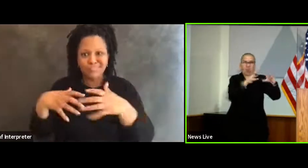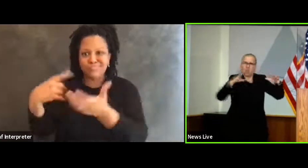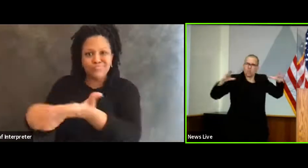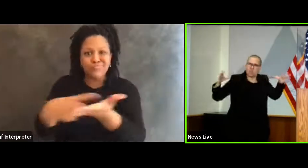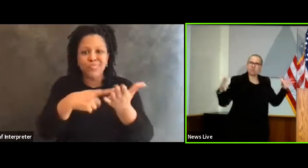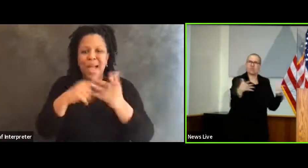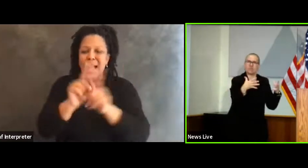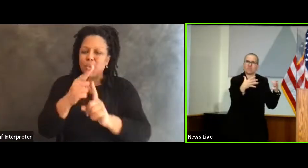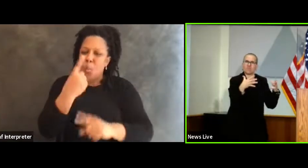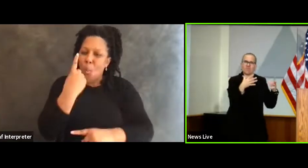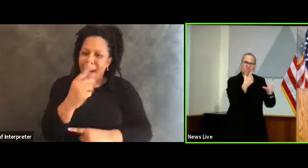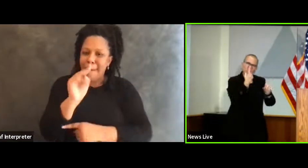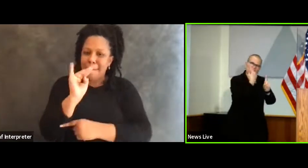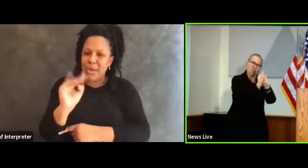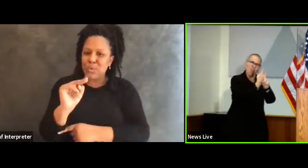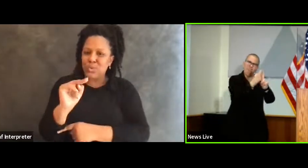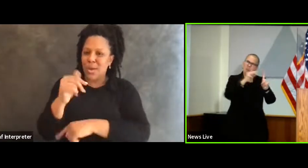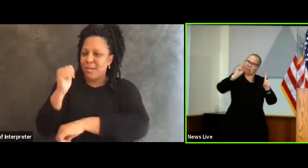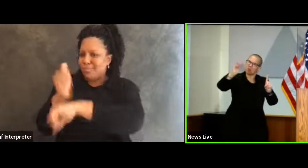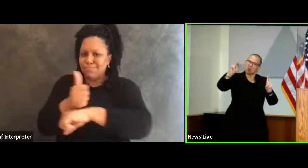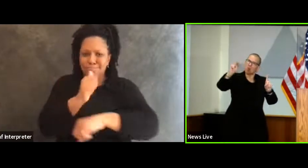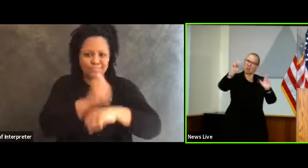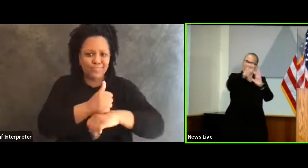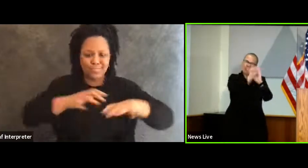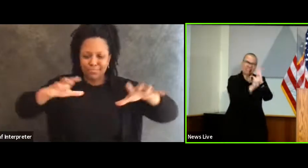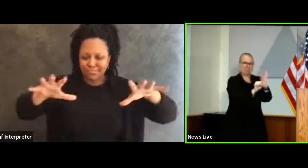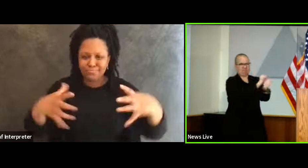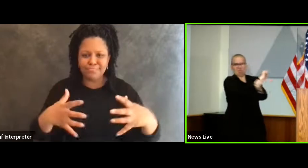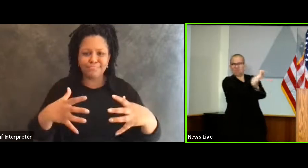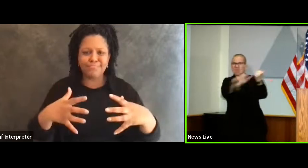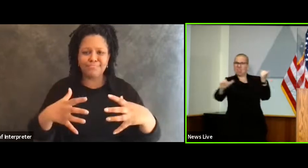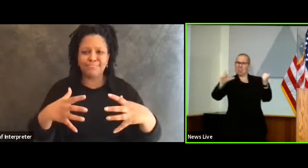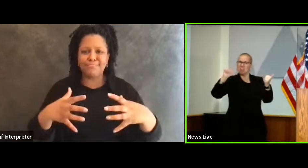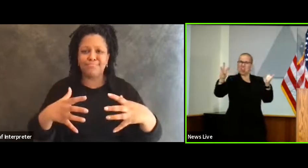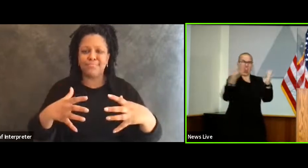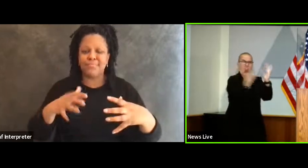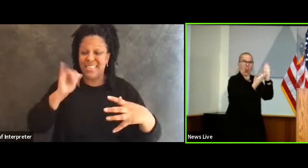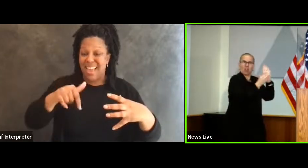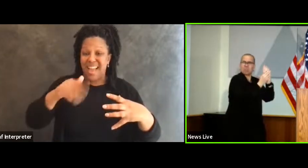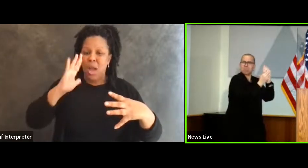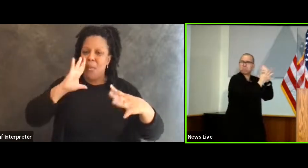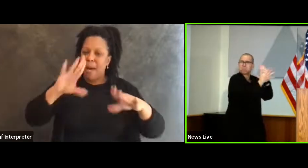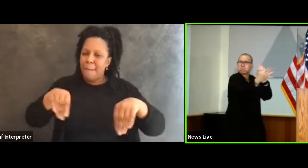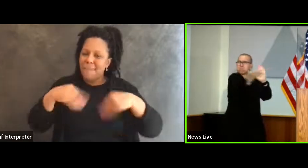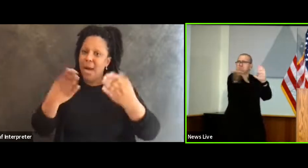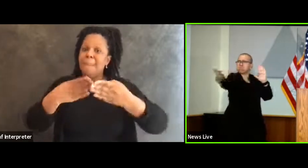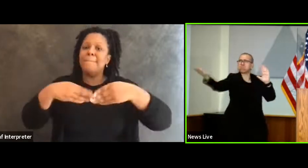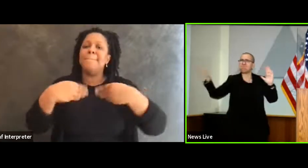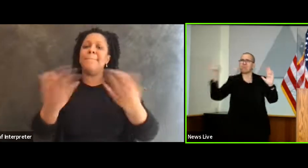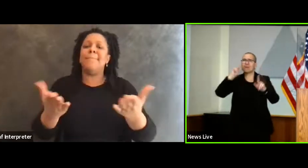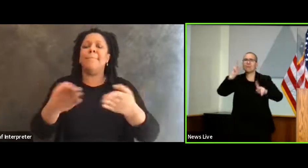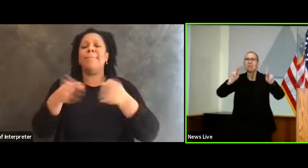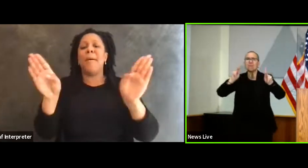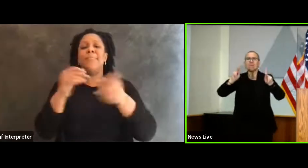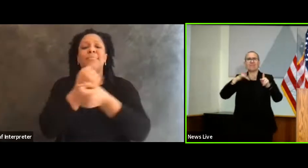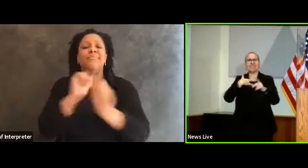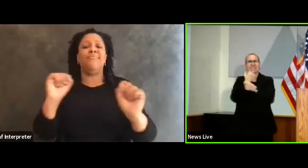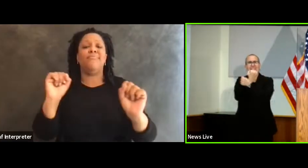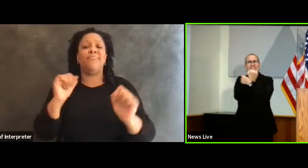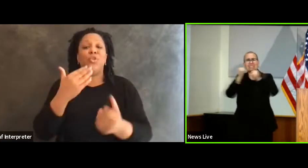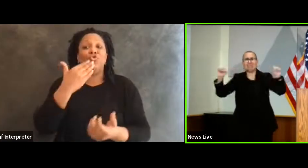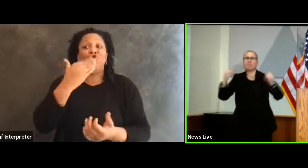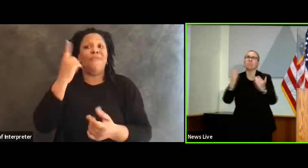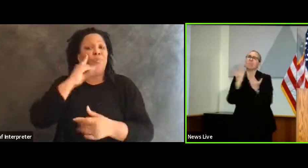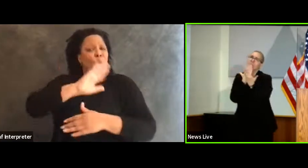some laws in place that will make and provide for a public safety system that is good for all Minnesotans. Thank you. I'll